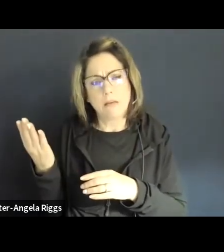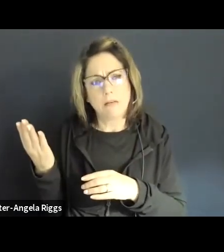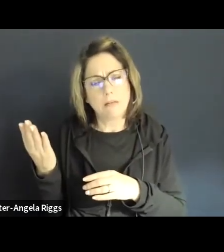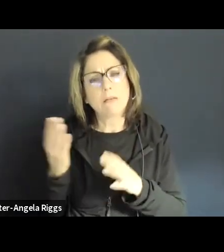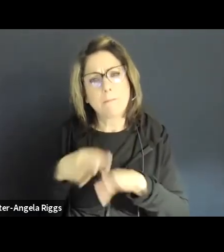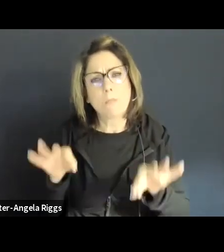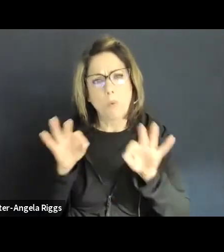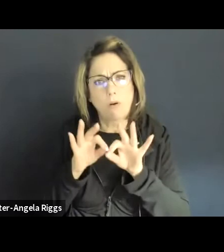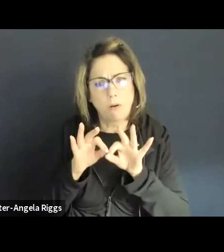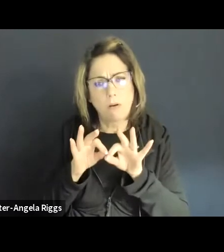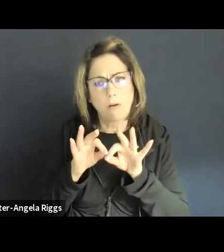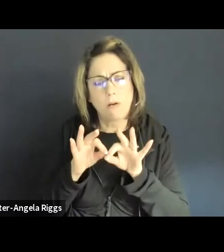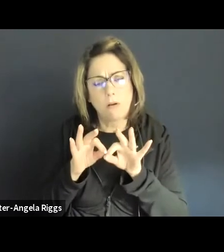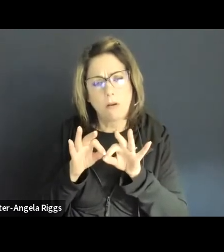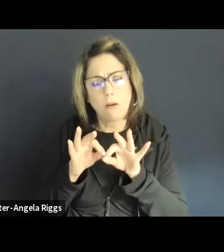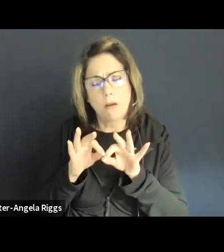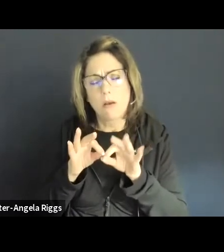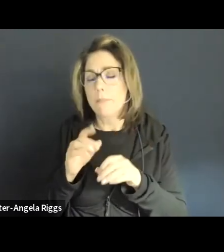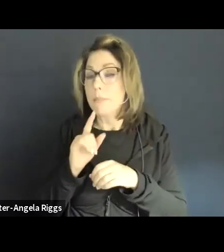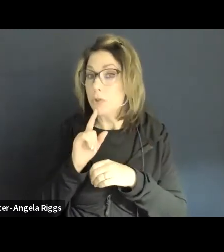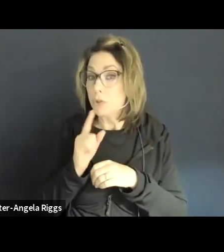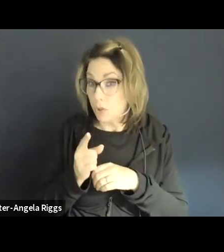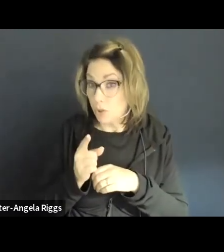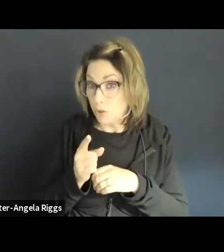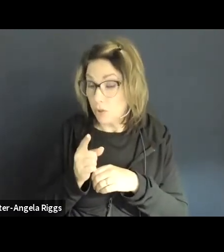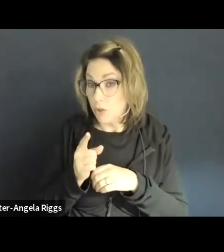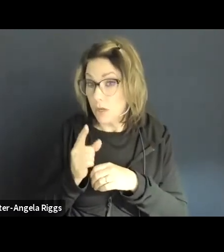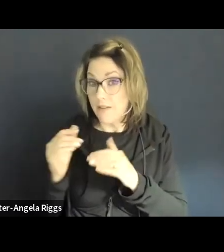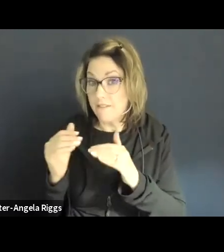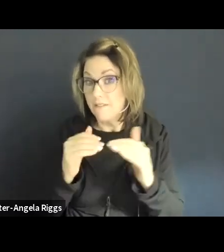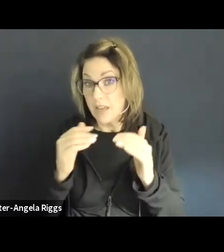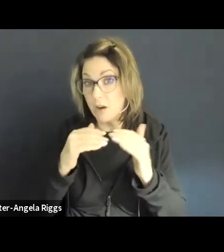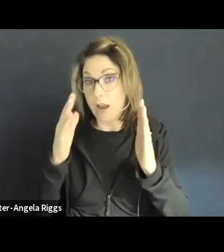to make sure that the fair housing